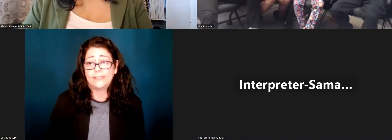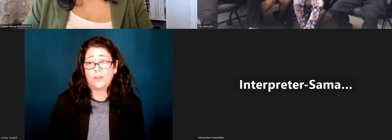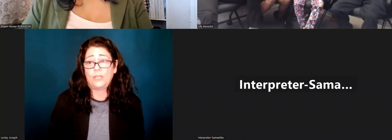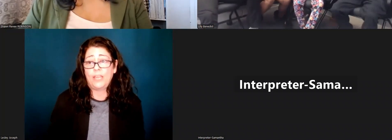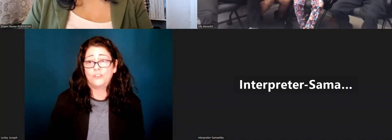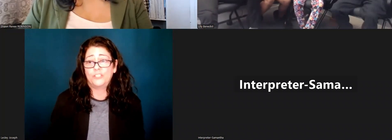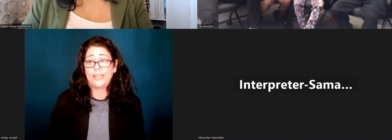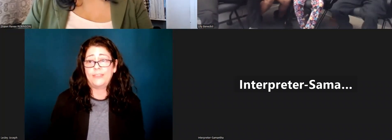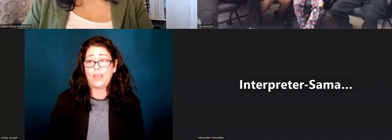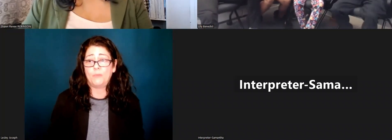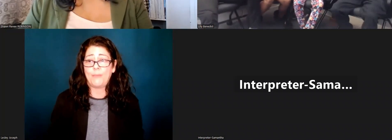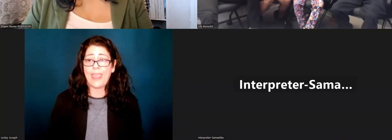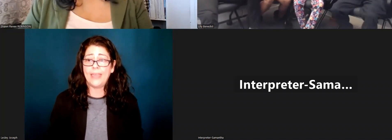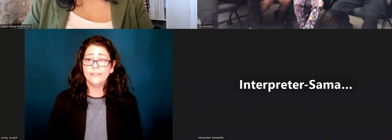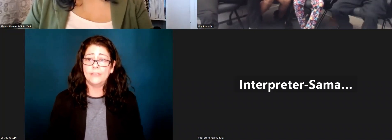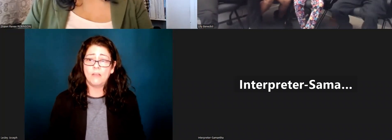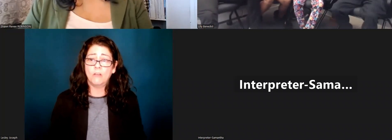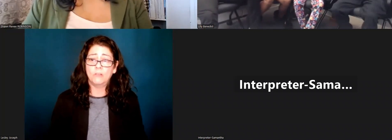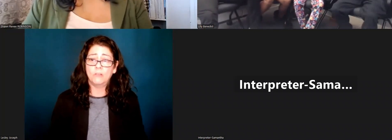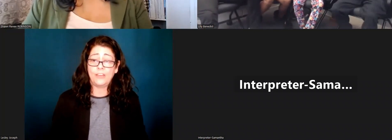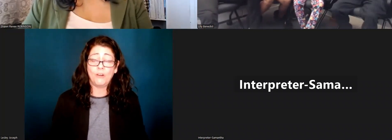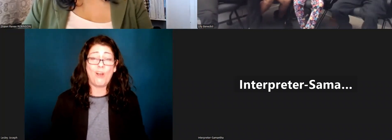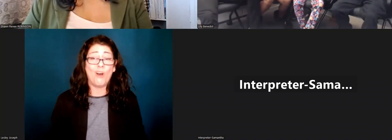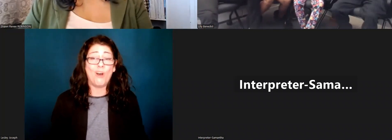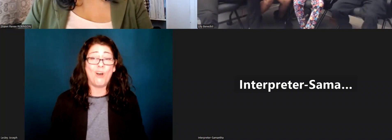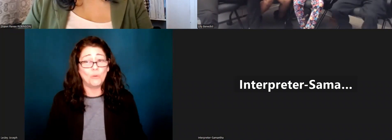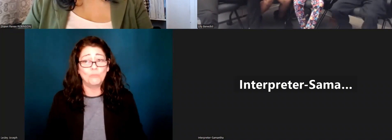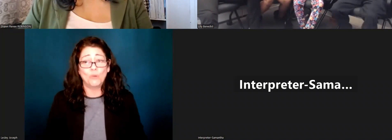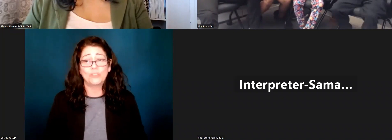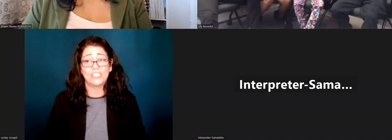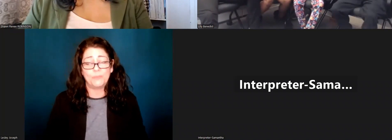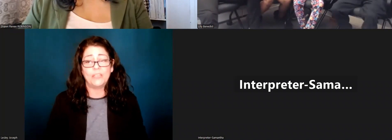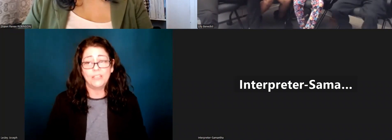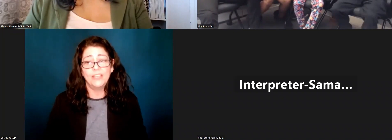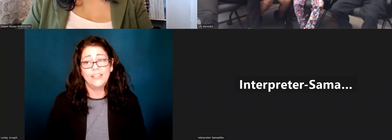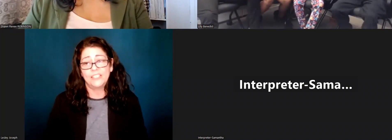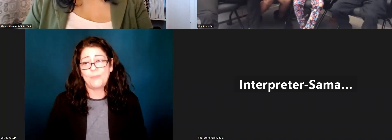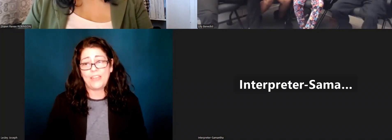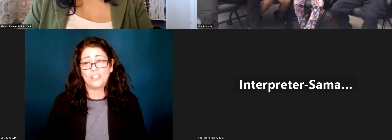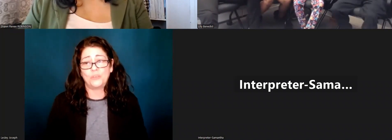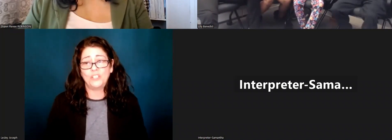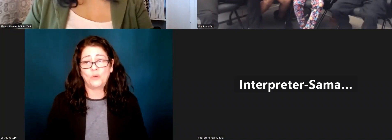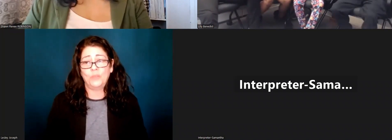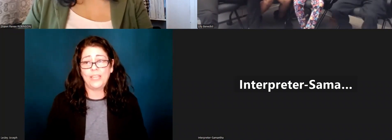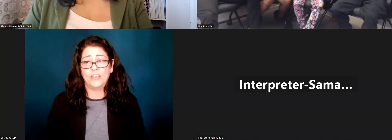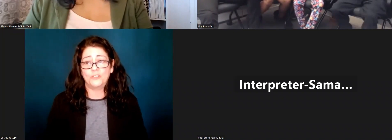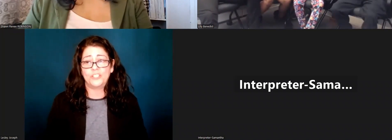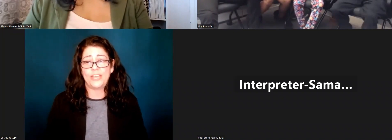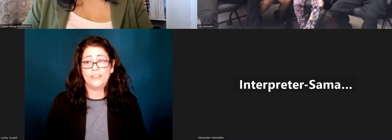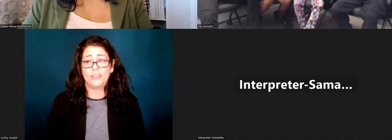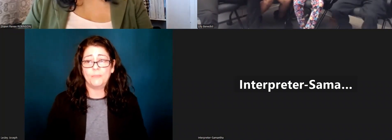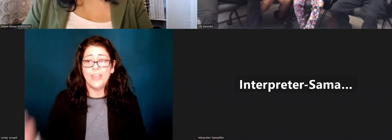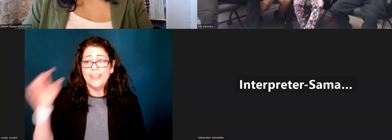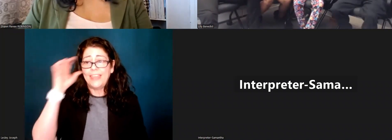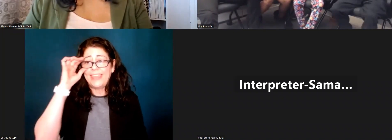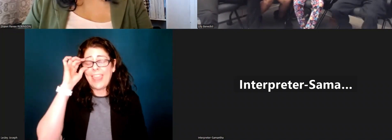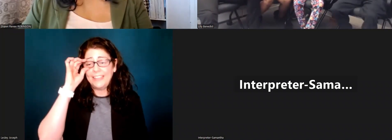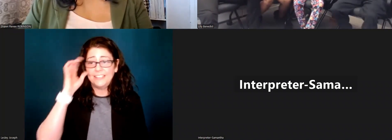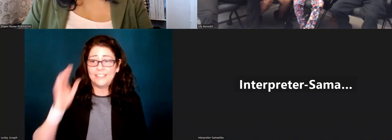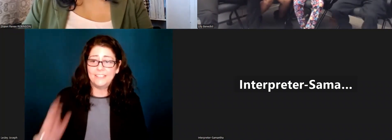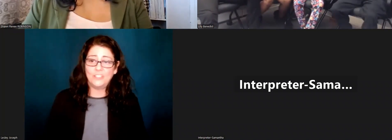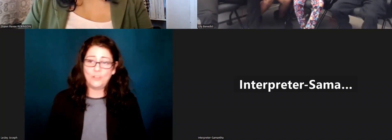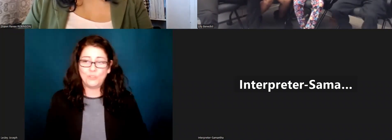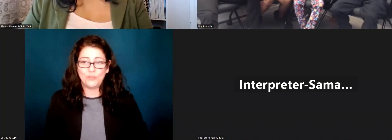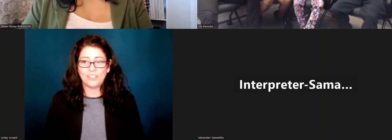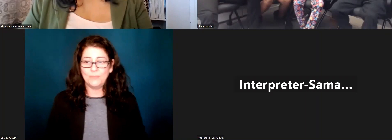can't necessarily understand that. But my aunts and uncles here also mostly speak Spanish, so I don't really understand them. They